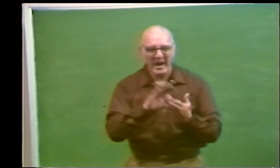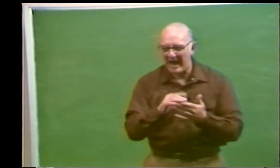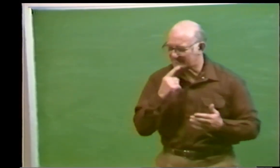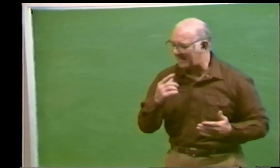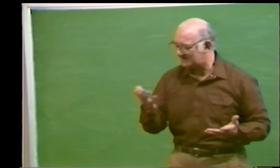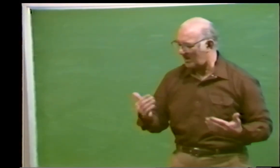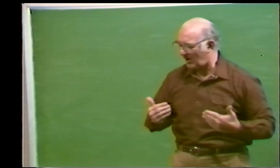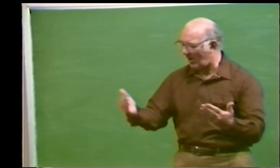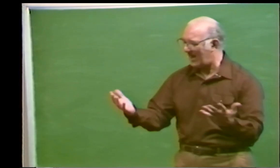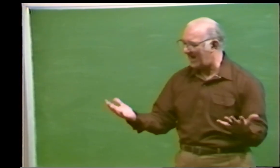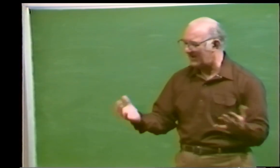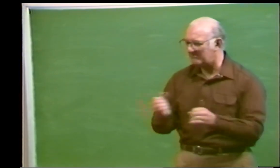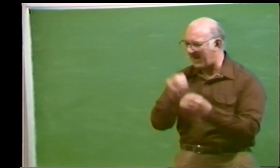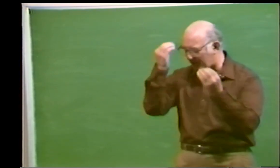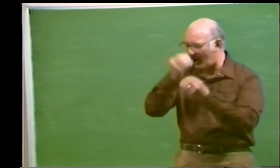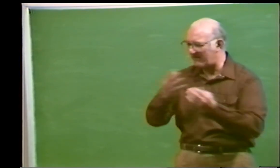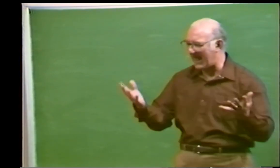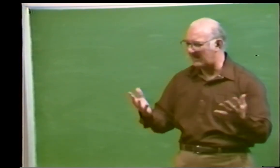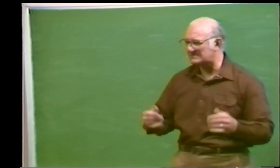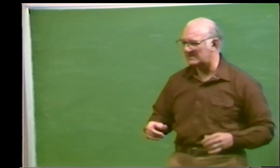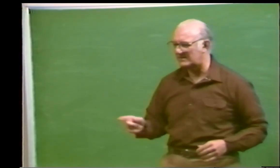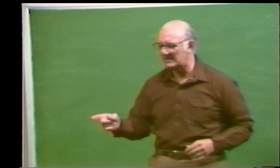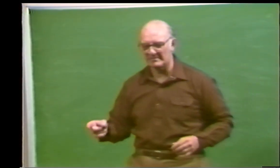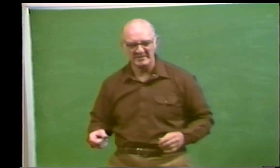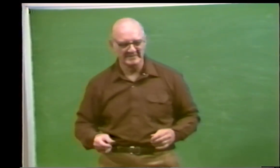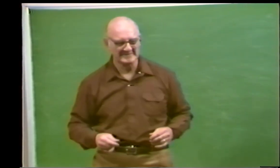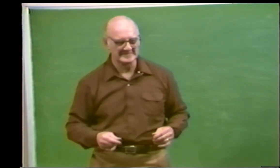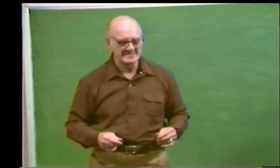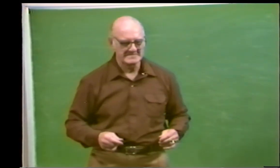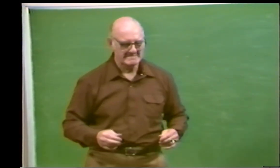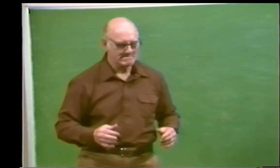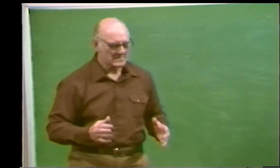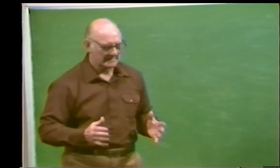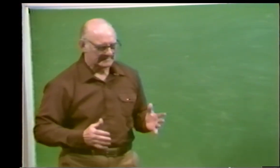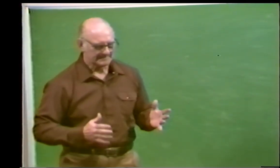Wife says, well, go ahead and make your announcement. I